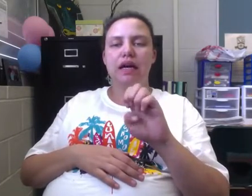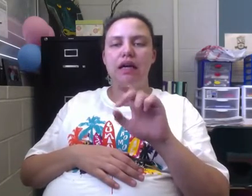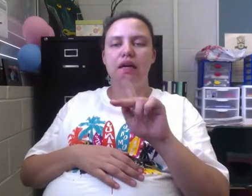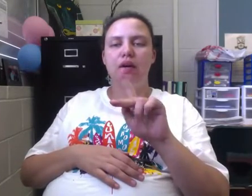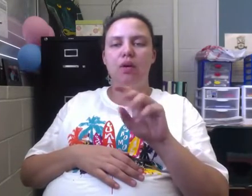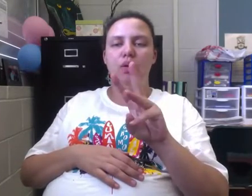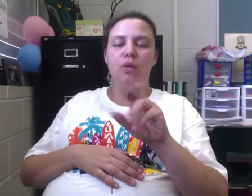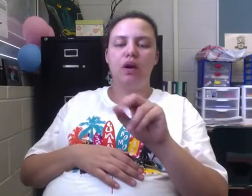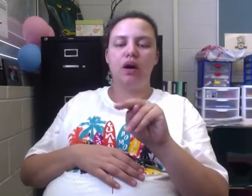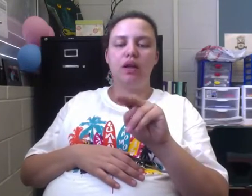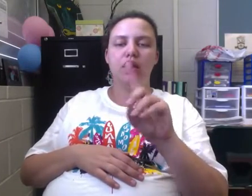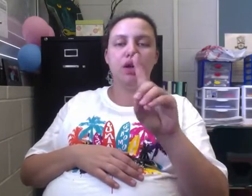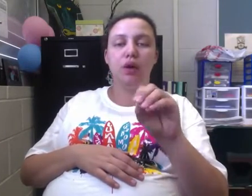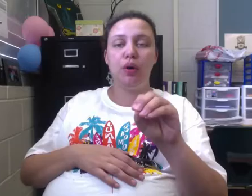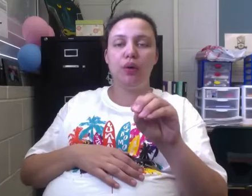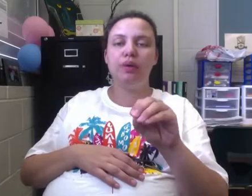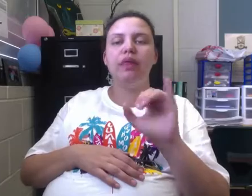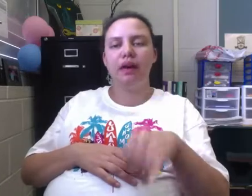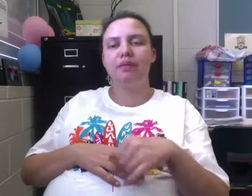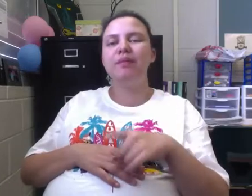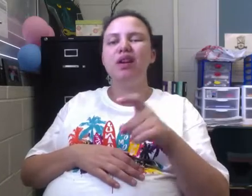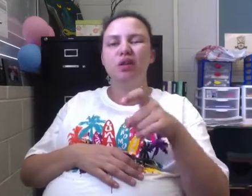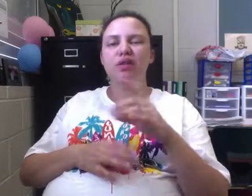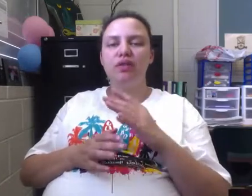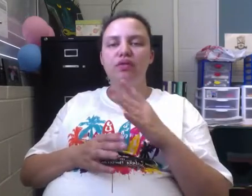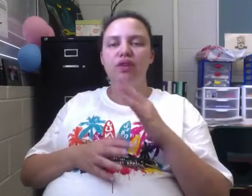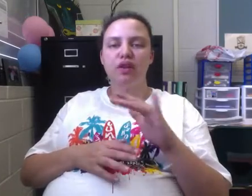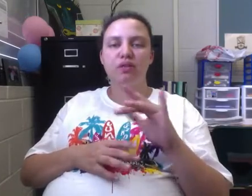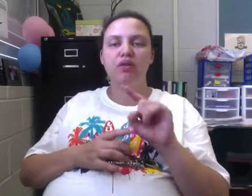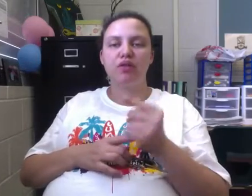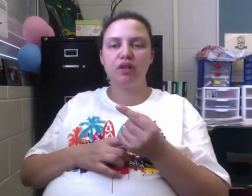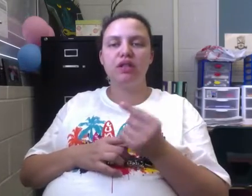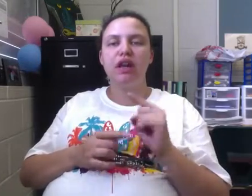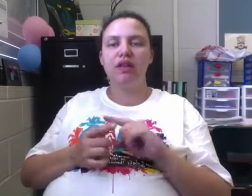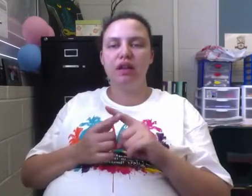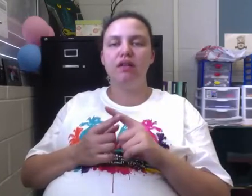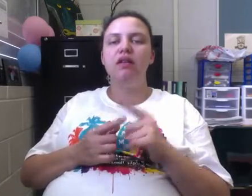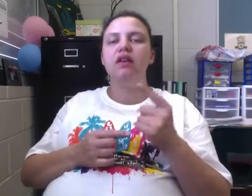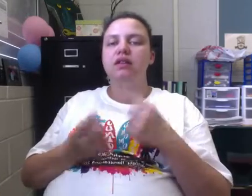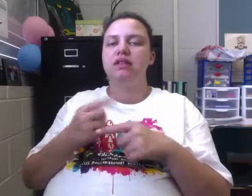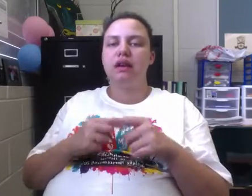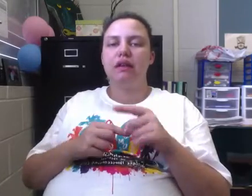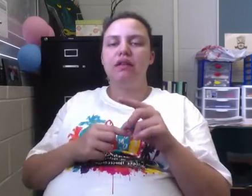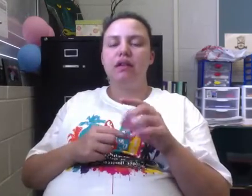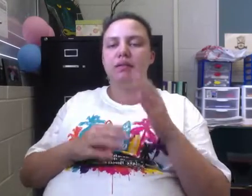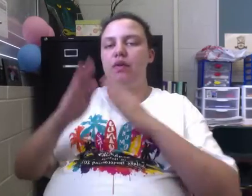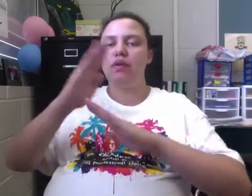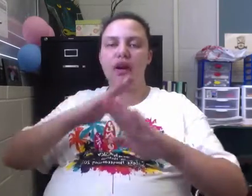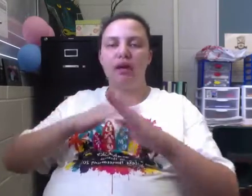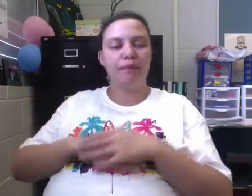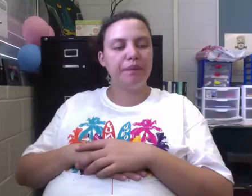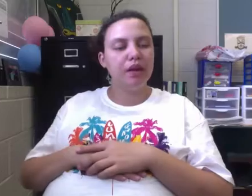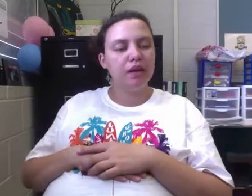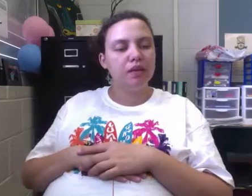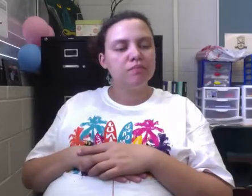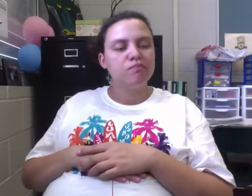tai, kwon-do, that. You have to finger spell first and then sign karate.